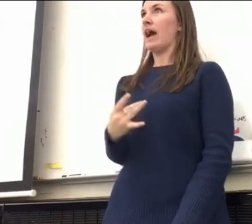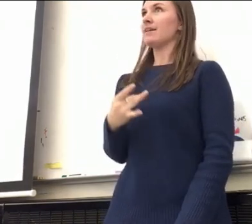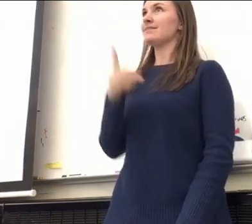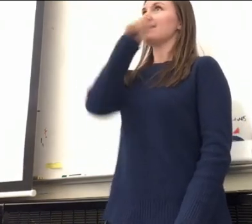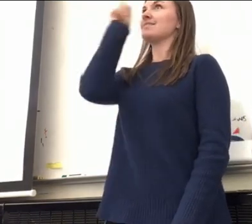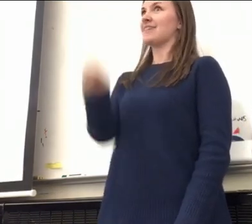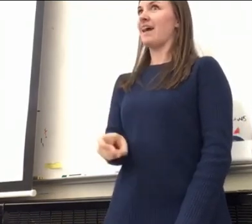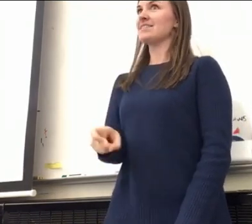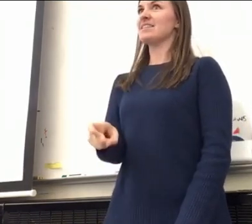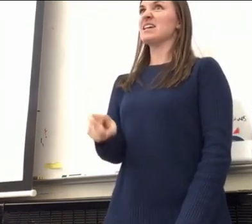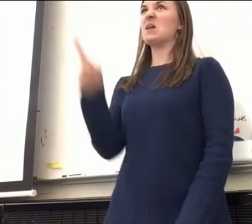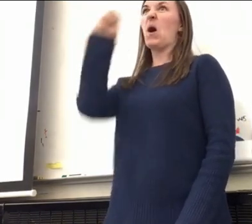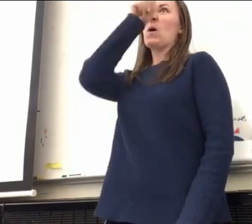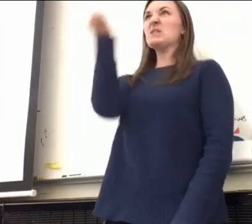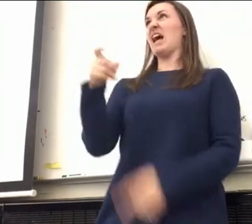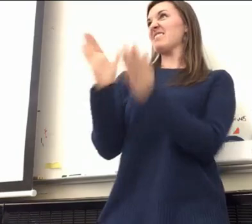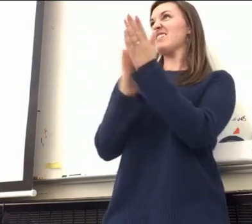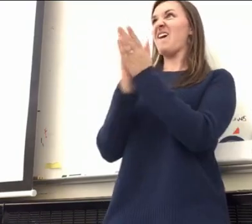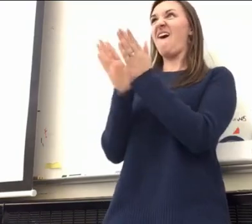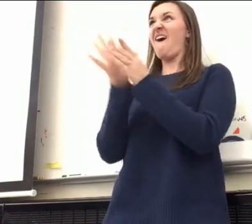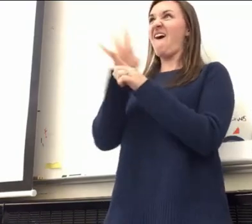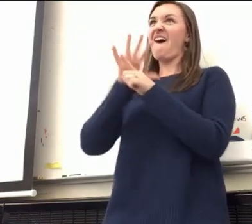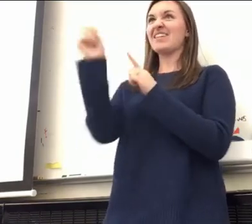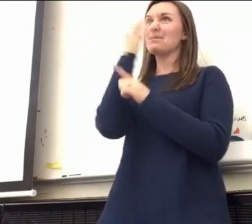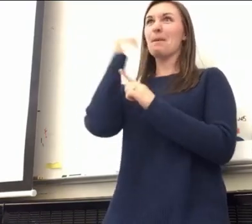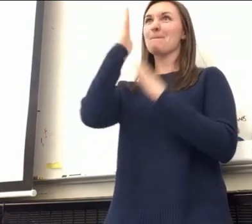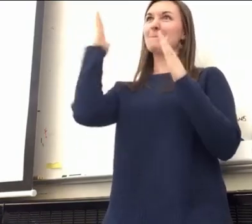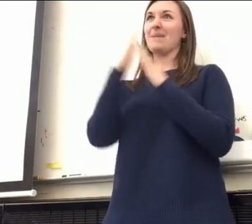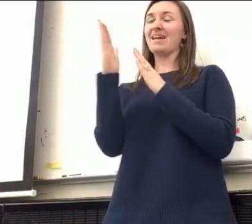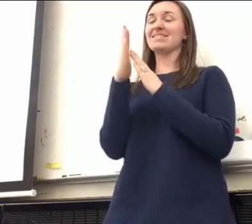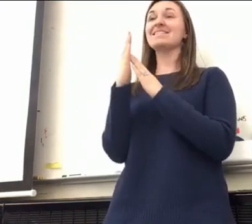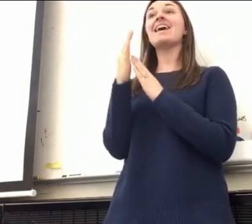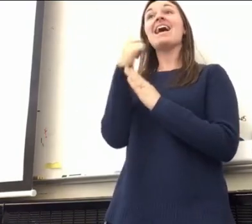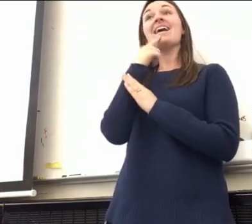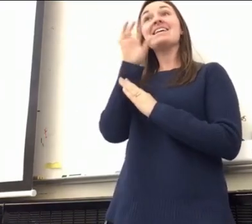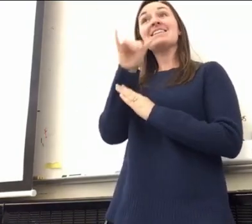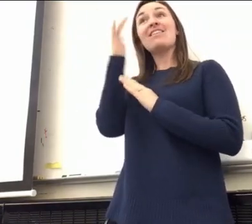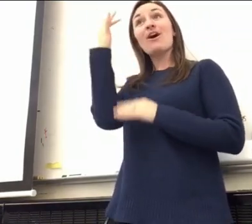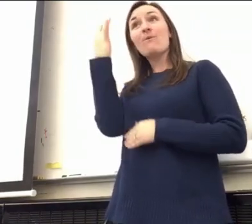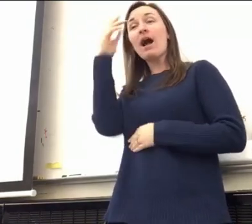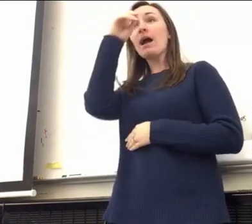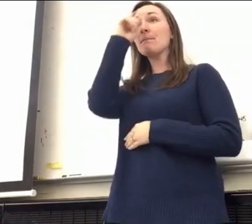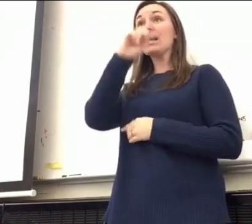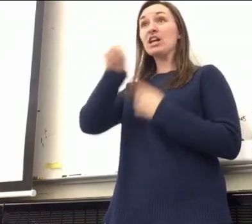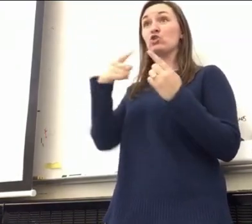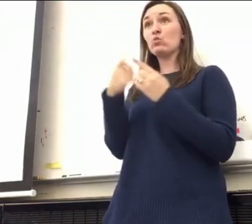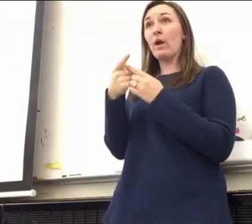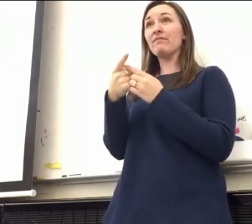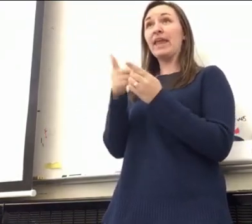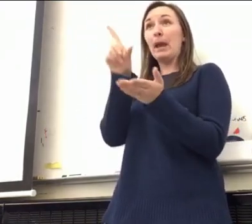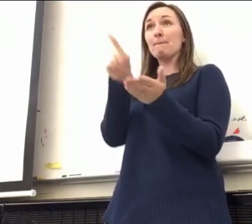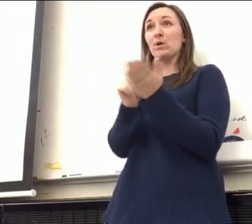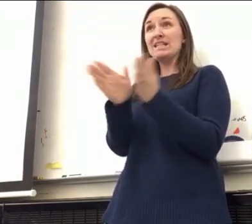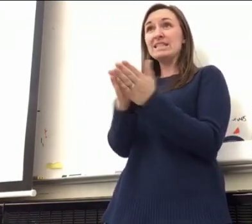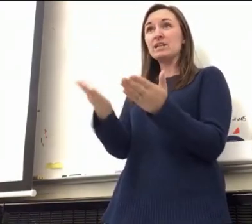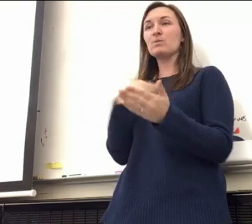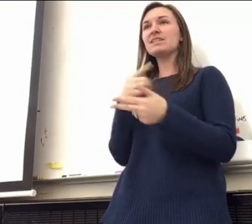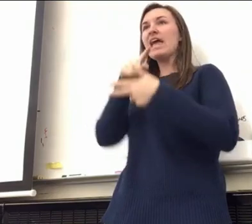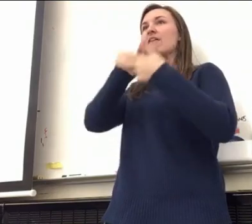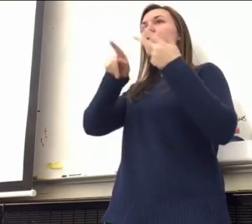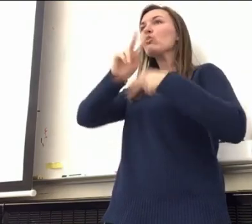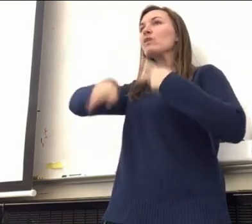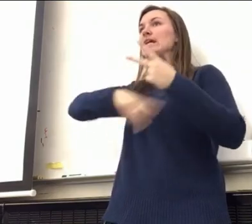Okay? Now, why I say that is because there are actually, like when they make textbooks, they have 3 different types of